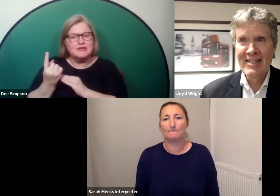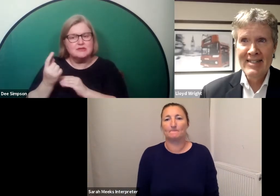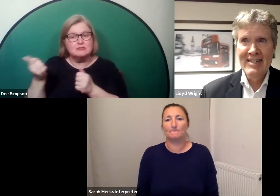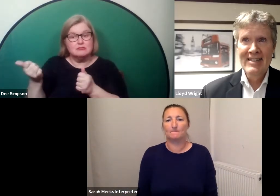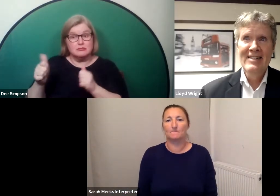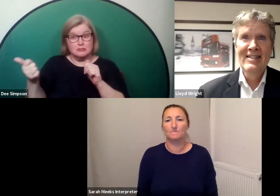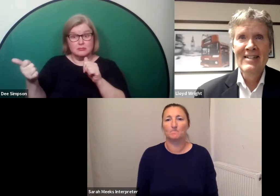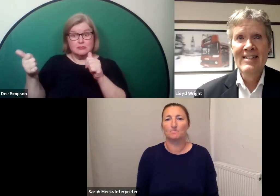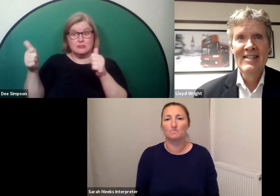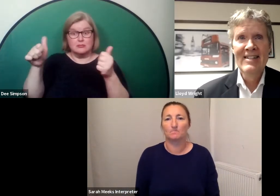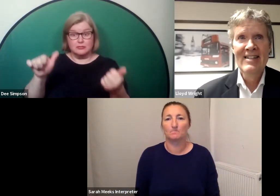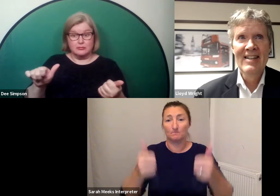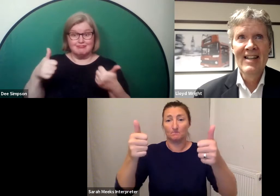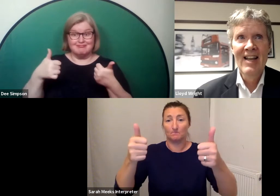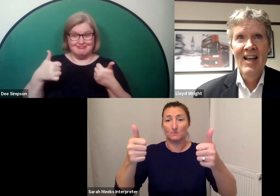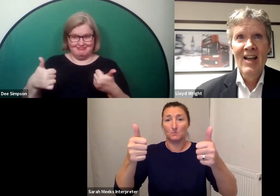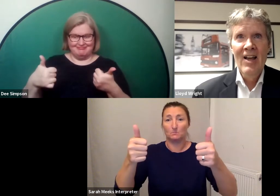Next slide.